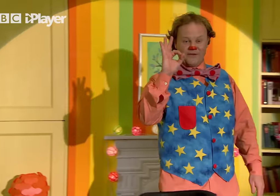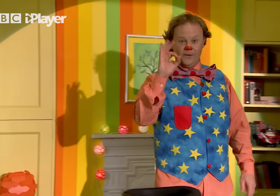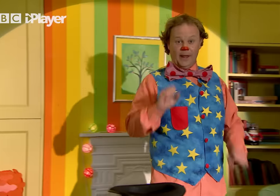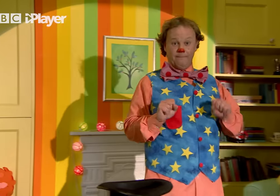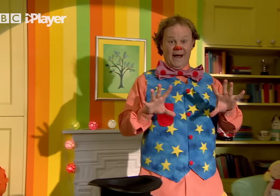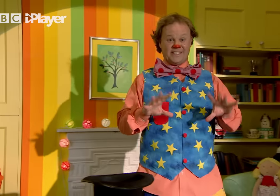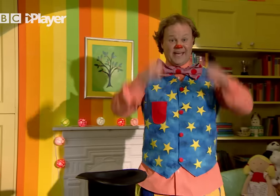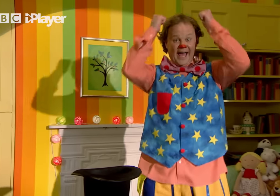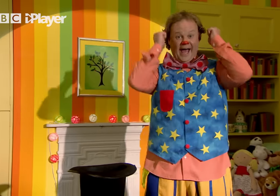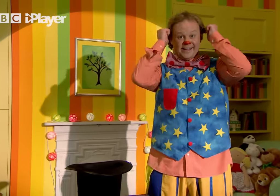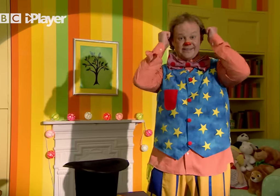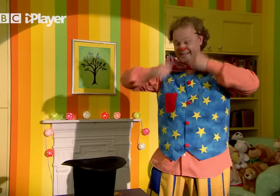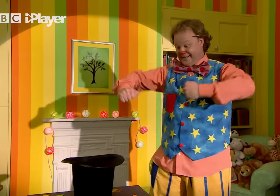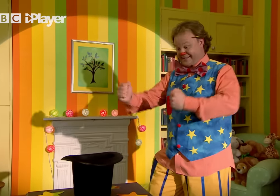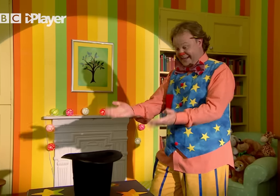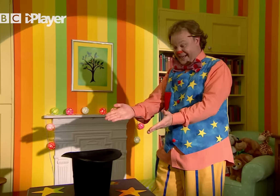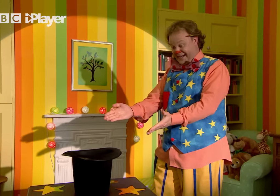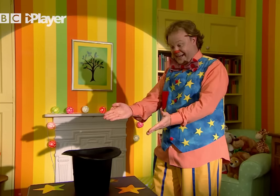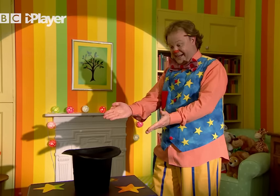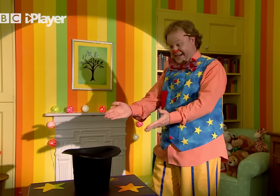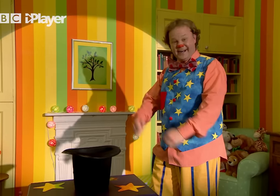special magic hat. Ta-da!